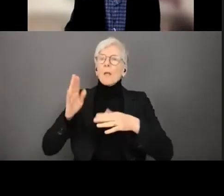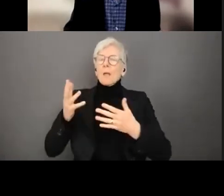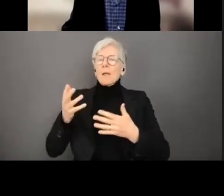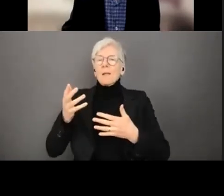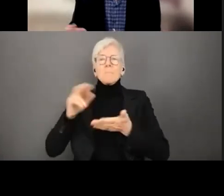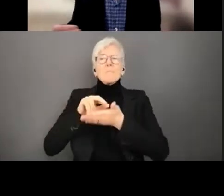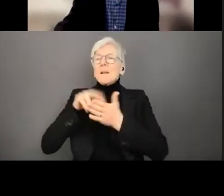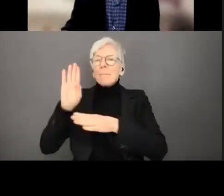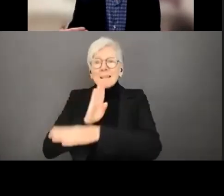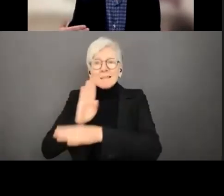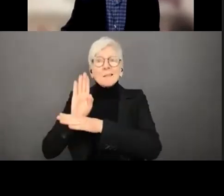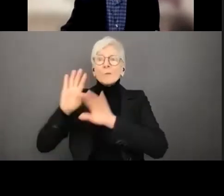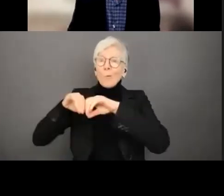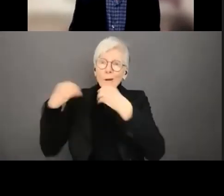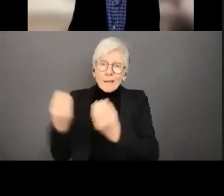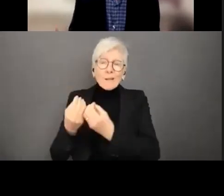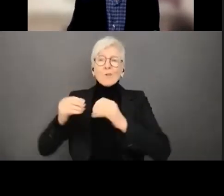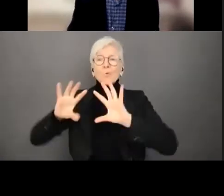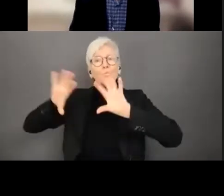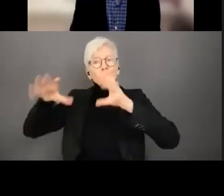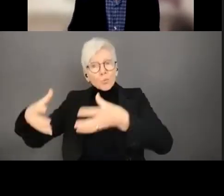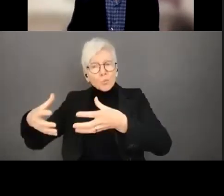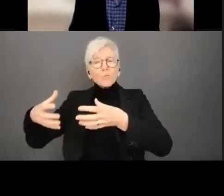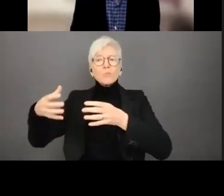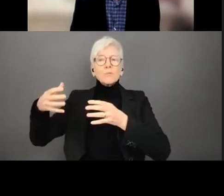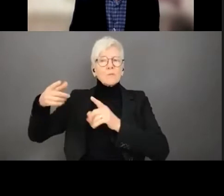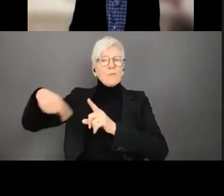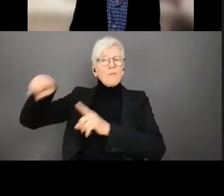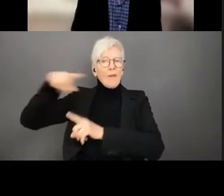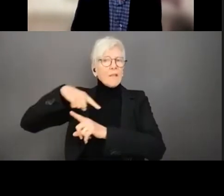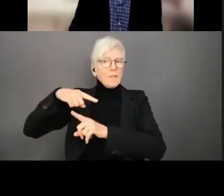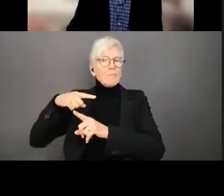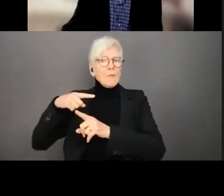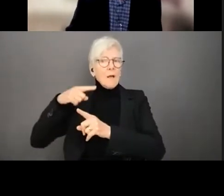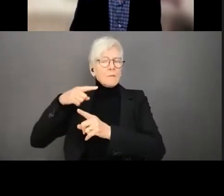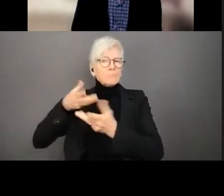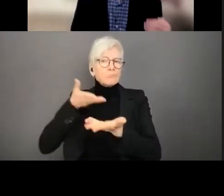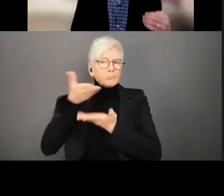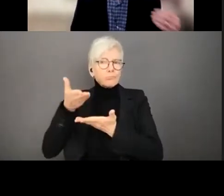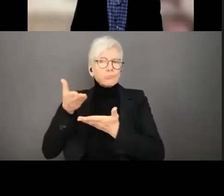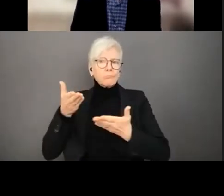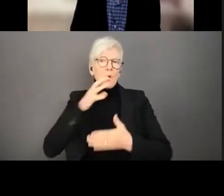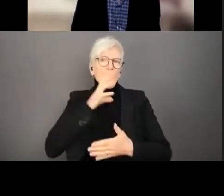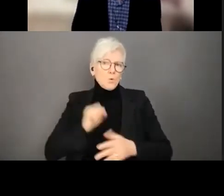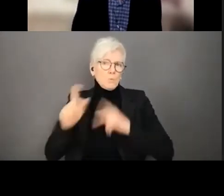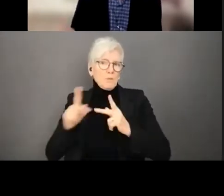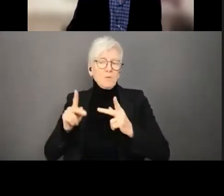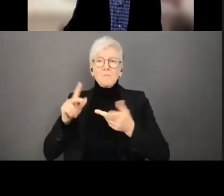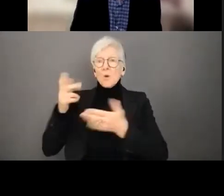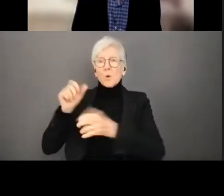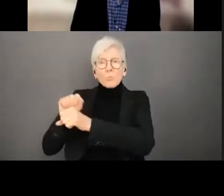non-individuals that interact or faces older people on a day-to-day basis, whether it's health or employment